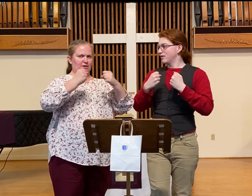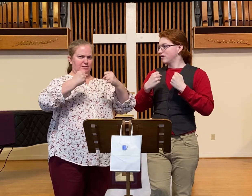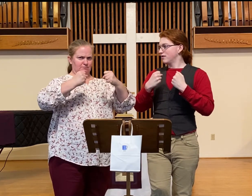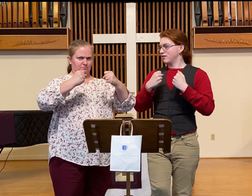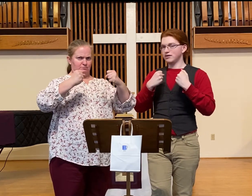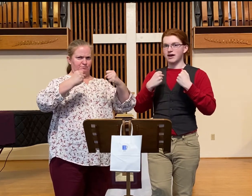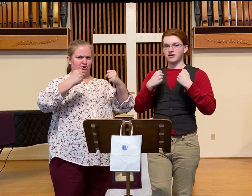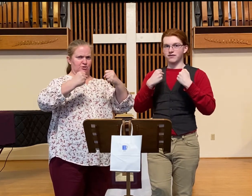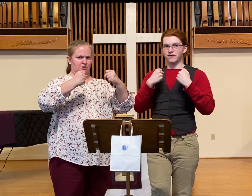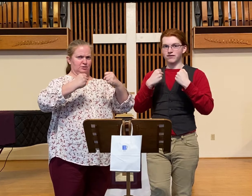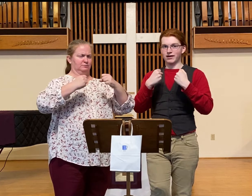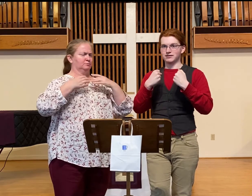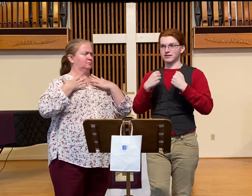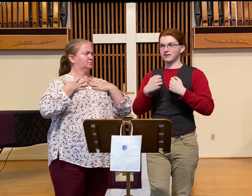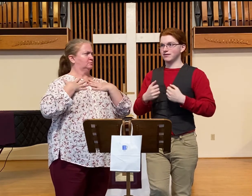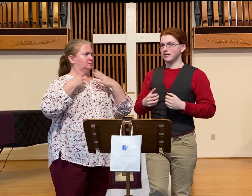Flexing. Yeah. Strong. Flexing. Yeah.